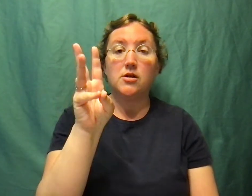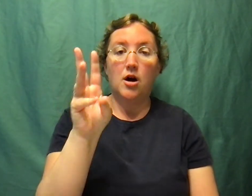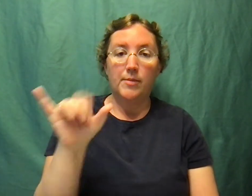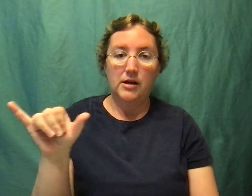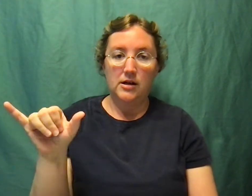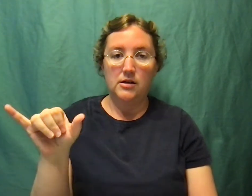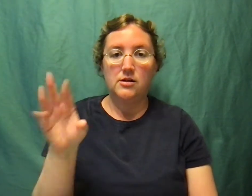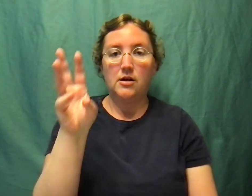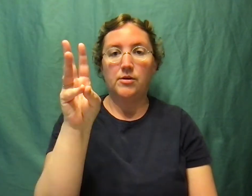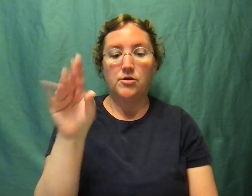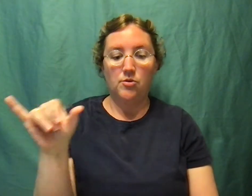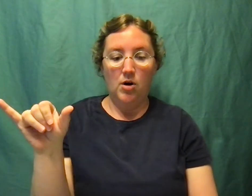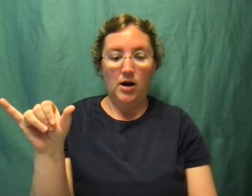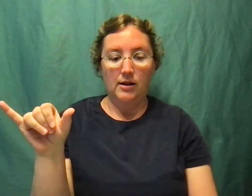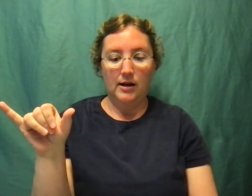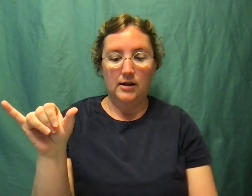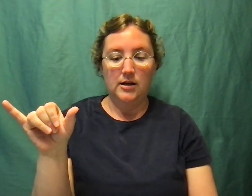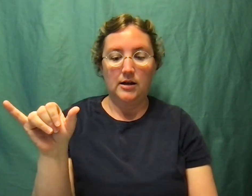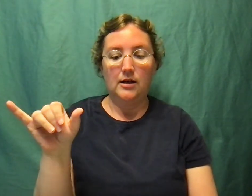common is W2Y, like Kentucky.